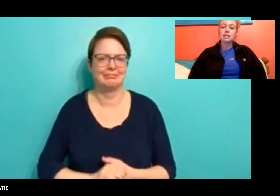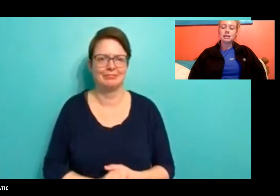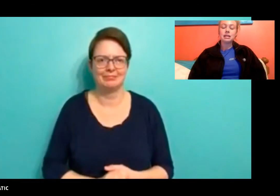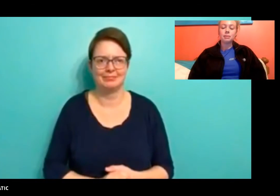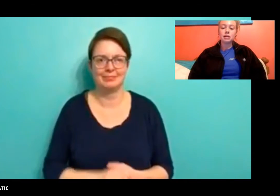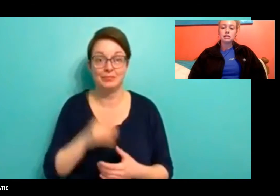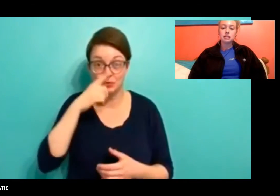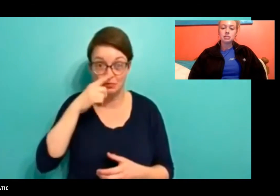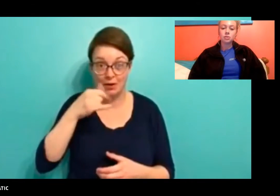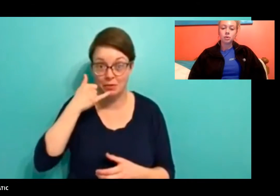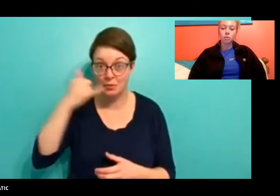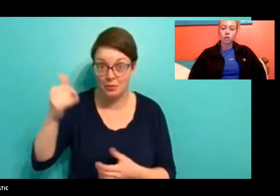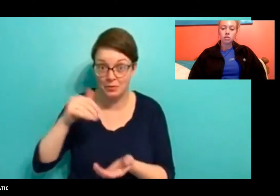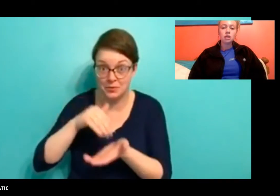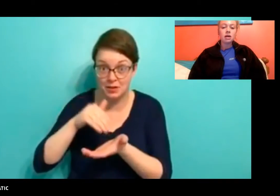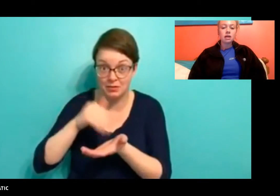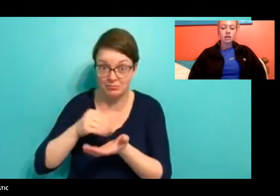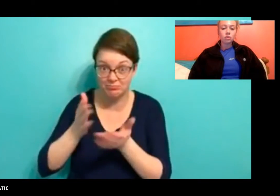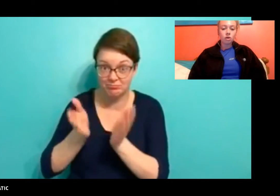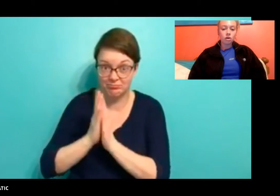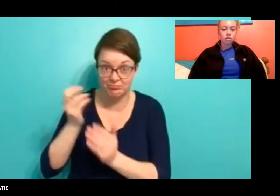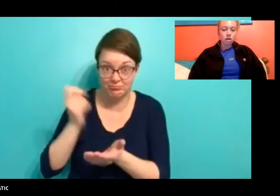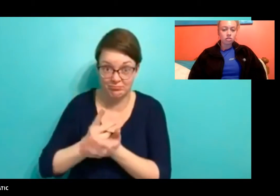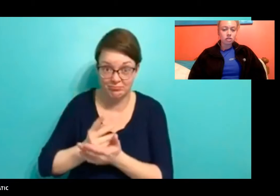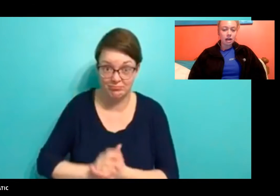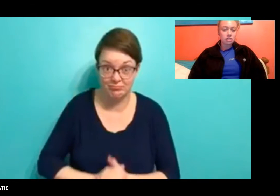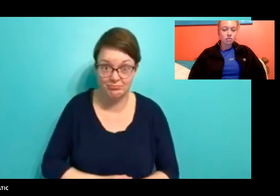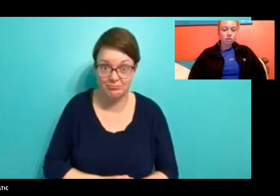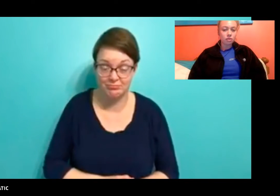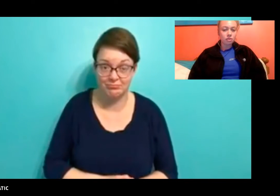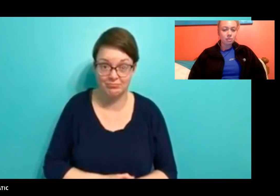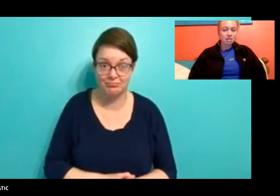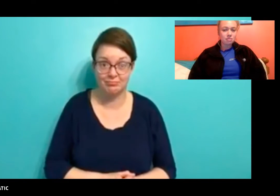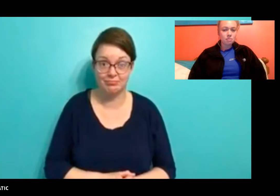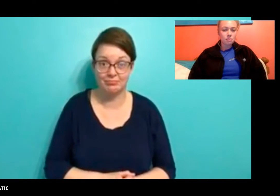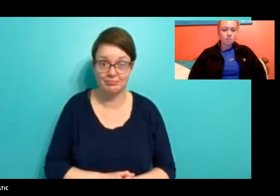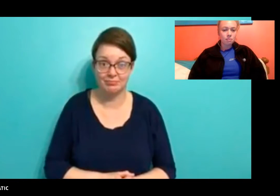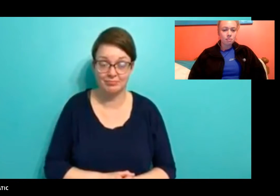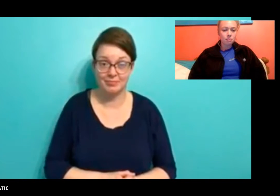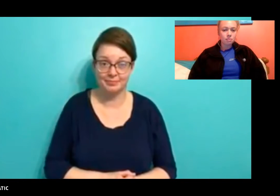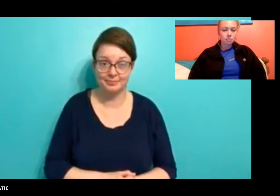I need that medicine. It's super important. Can you call the doctor and ask for a refill, please?